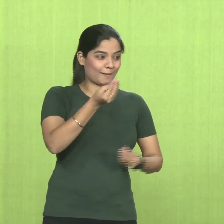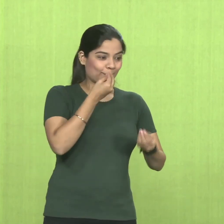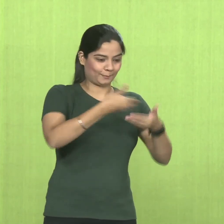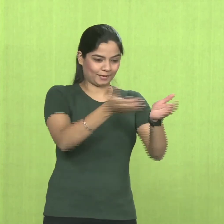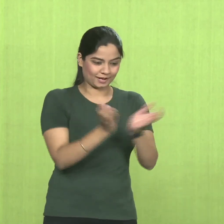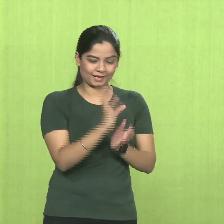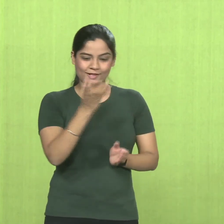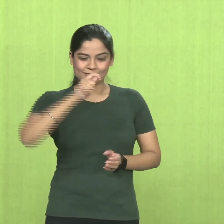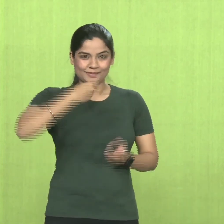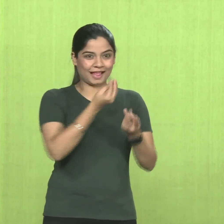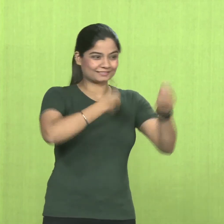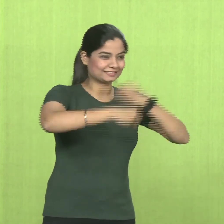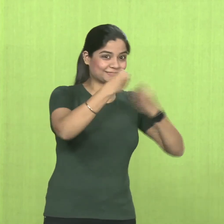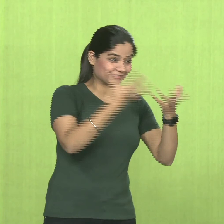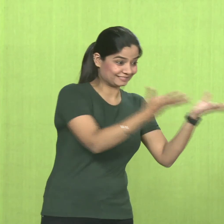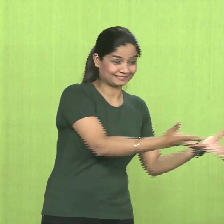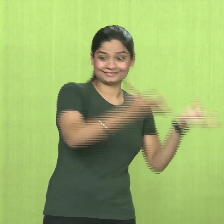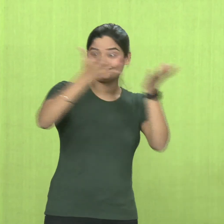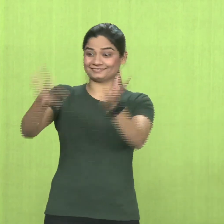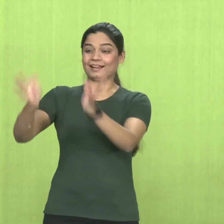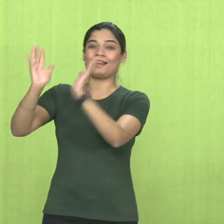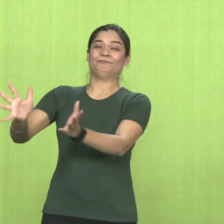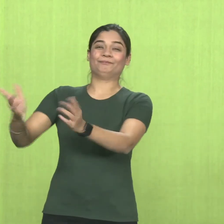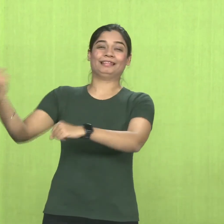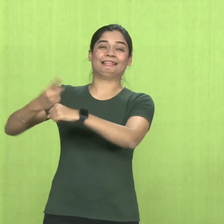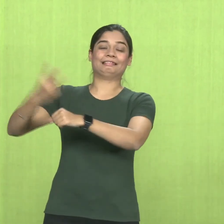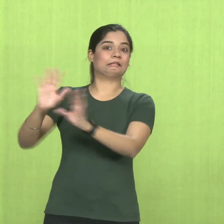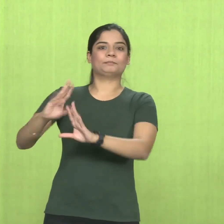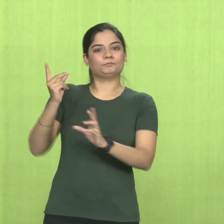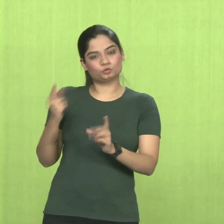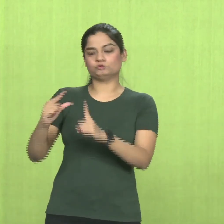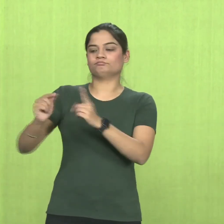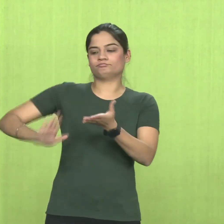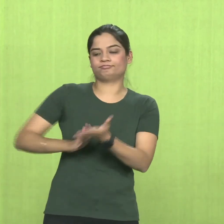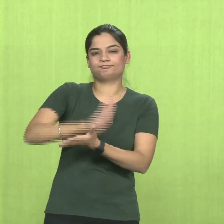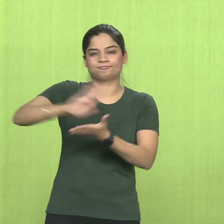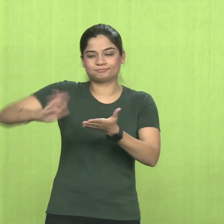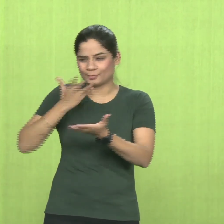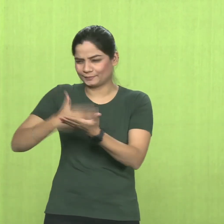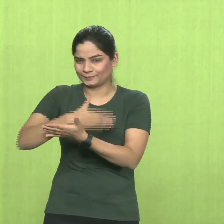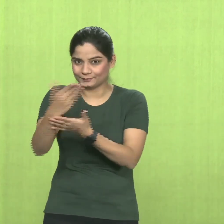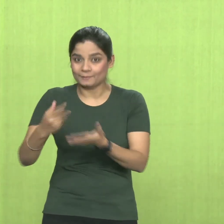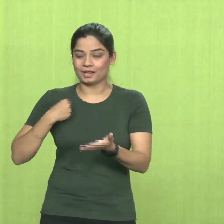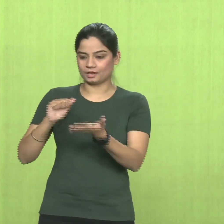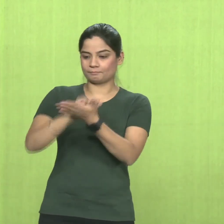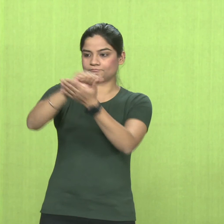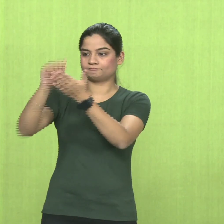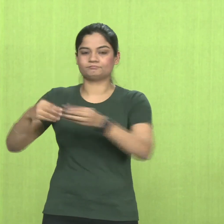Always use clean utensils for eating food. Don't keep the utensils unclean for a longer period of time. Just wash the